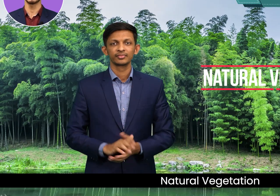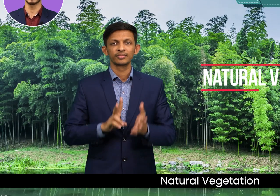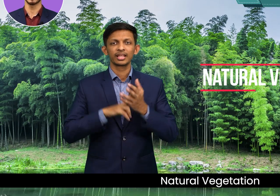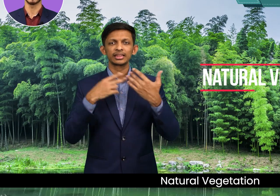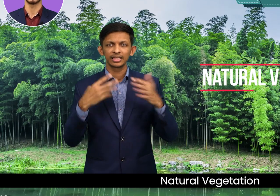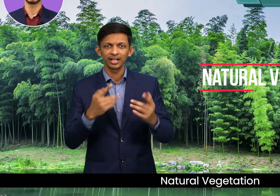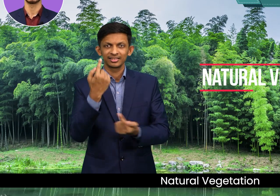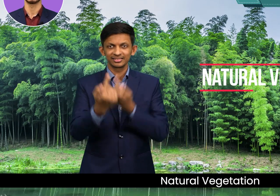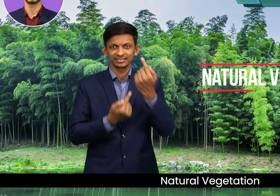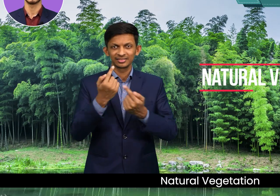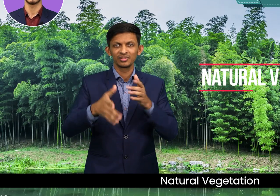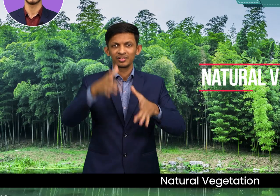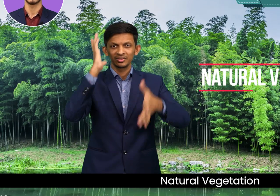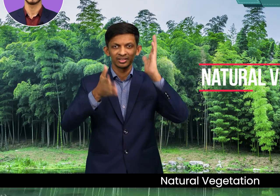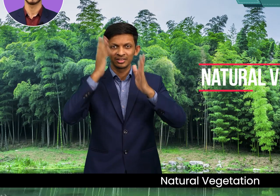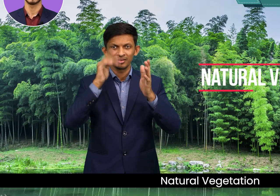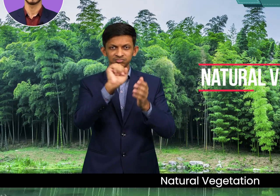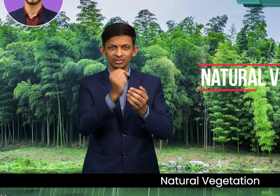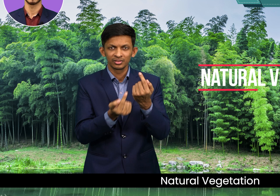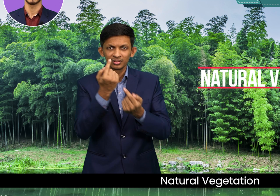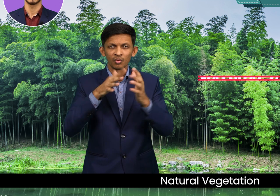Natural vegetation.